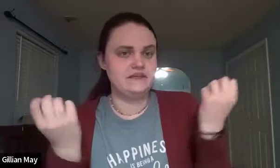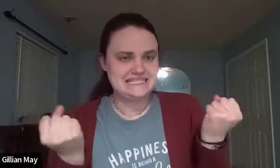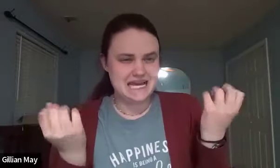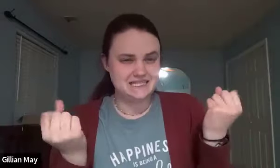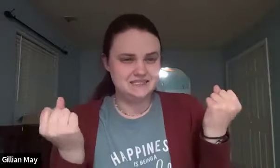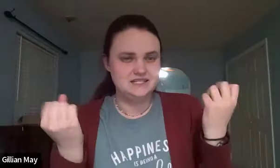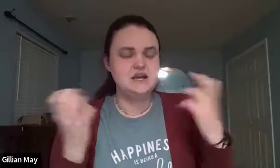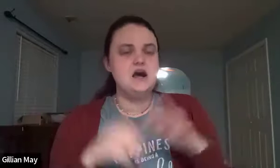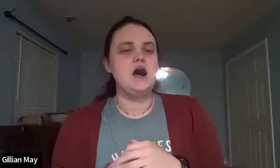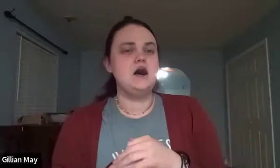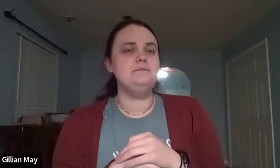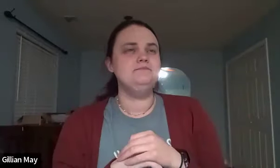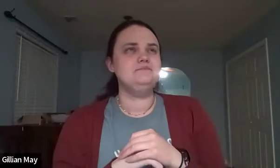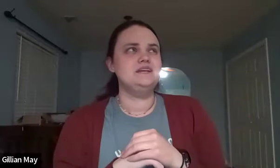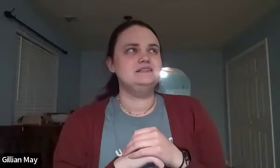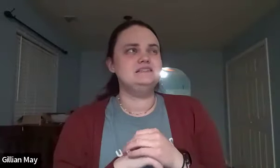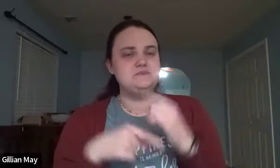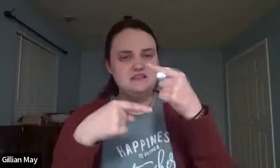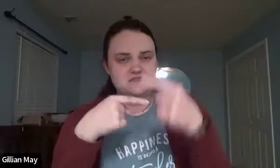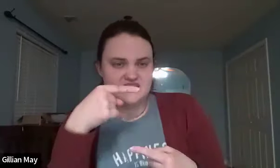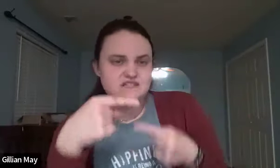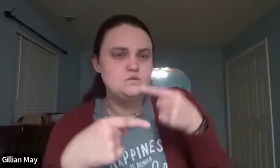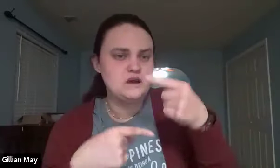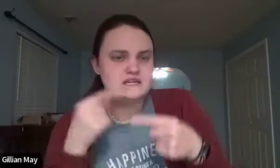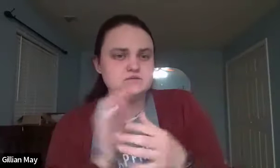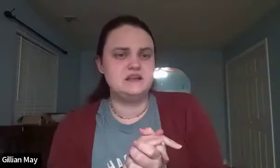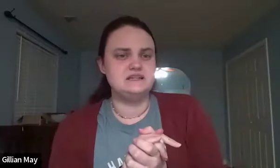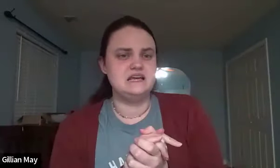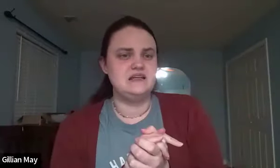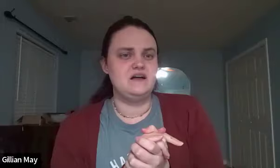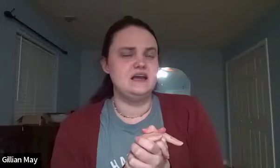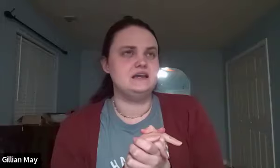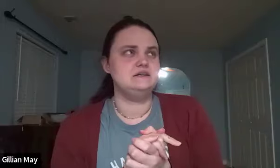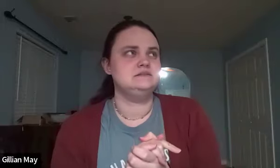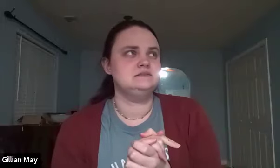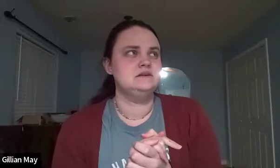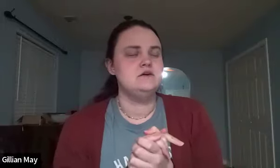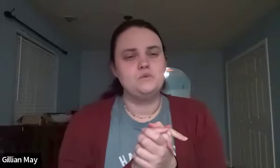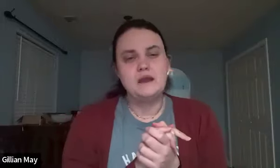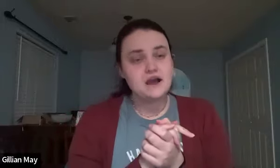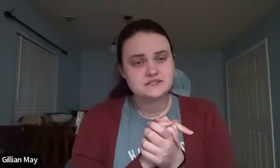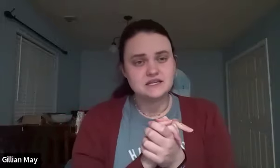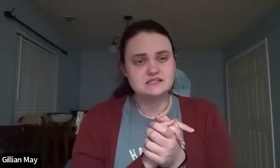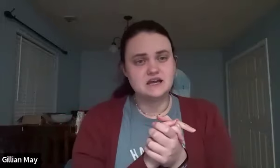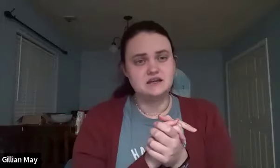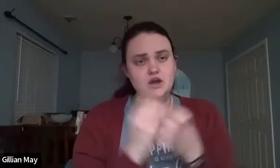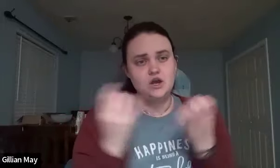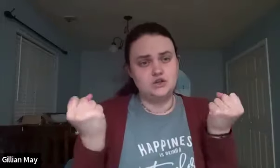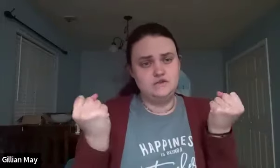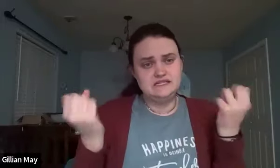think sign. Typically this one is when like saying like, the way I've seen it is like, this is